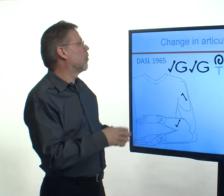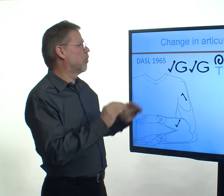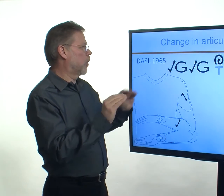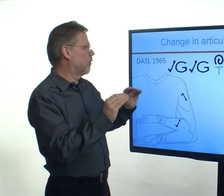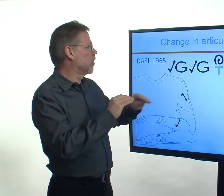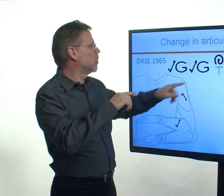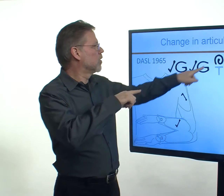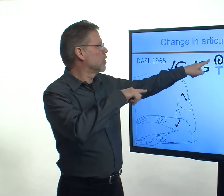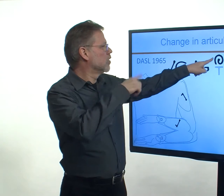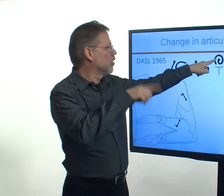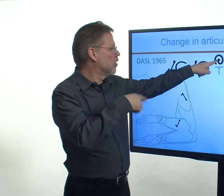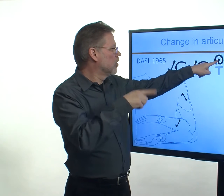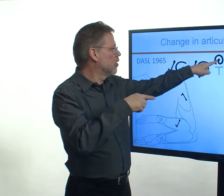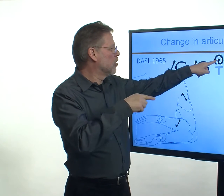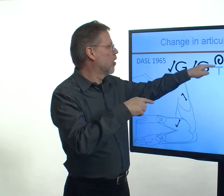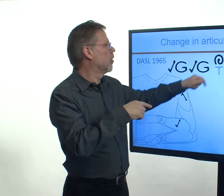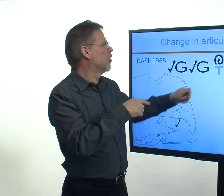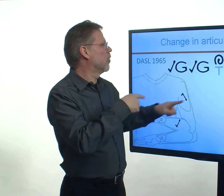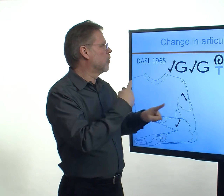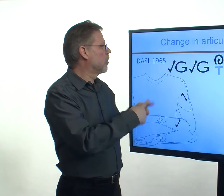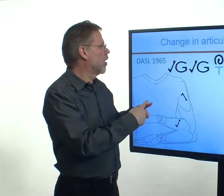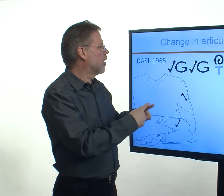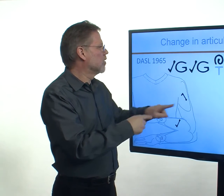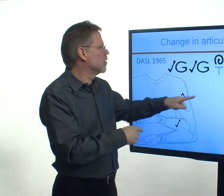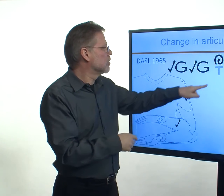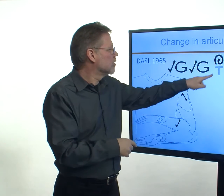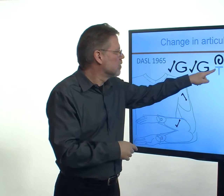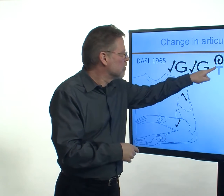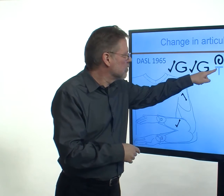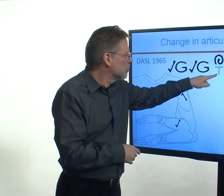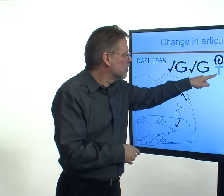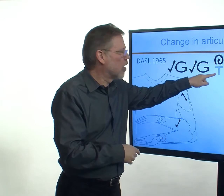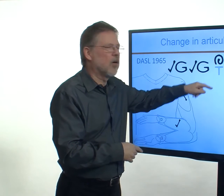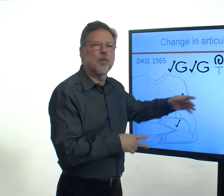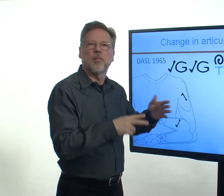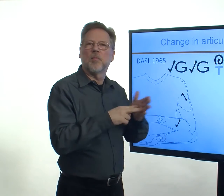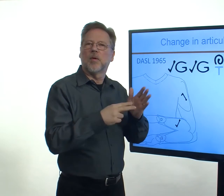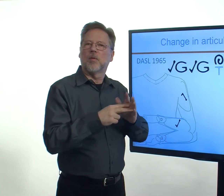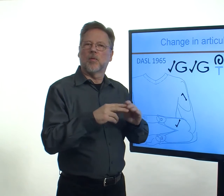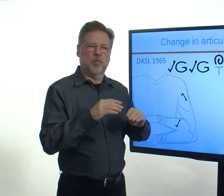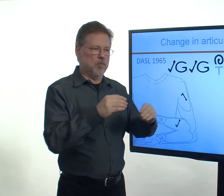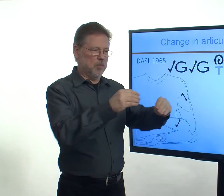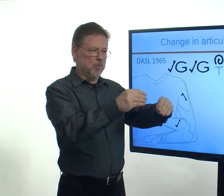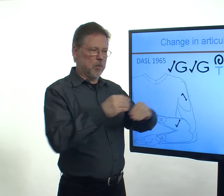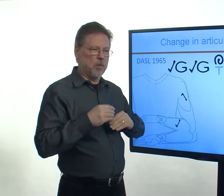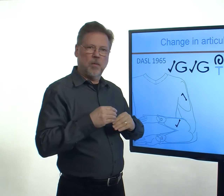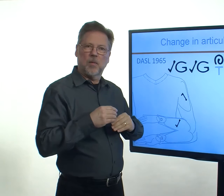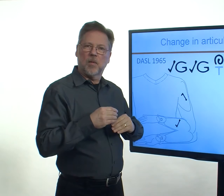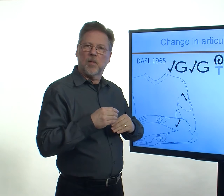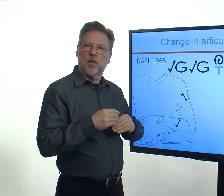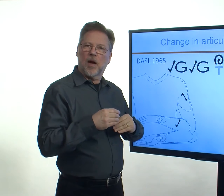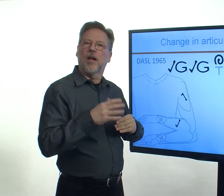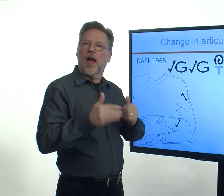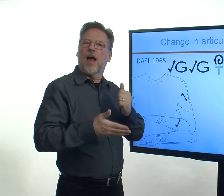The movement is circular, shown here, and this diacritic denotes an inward direction versus